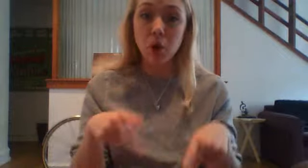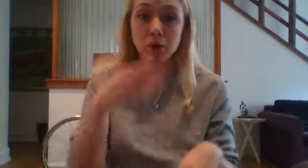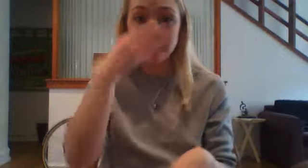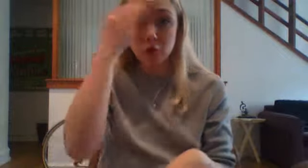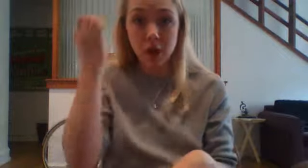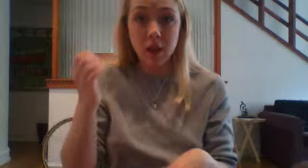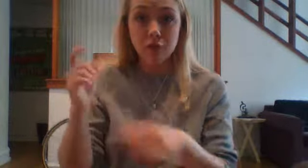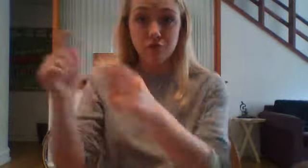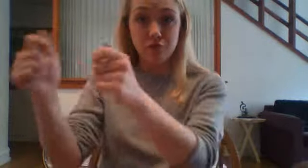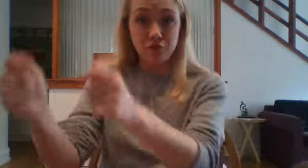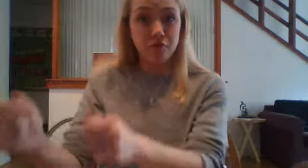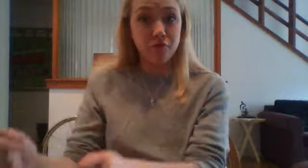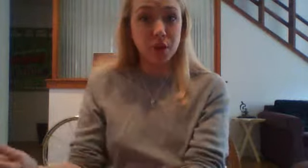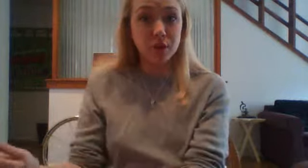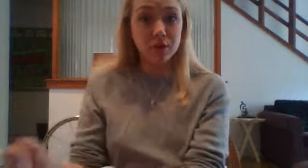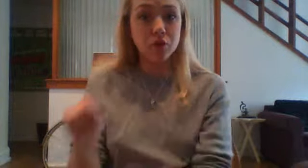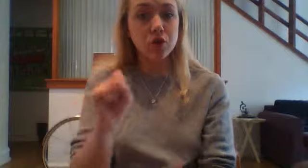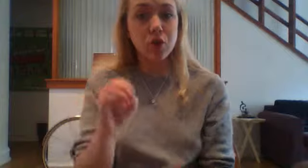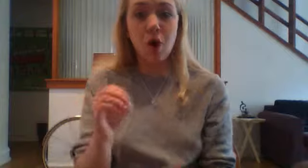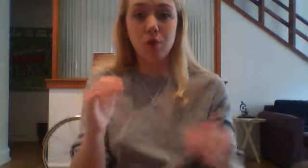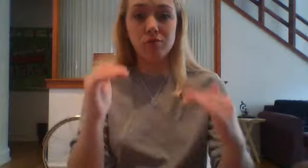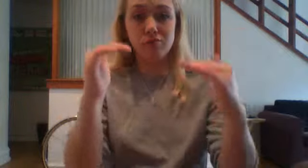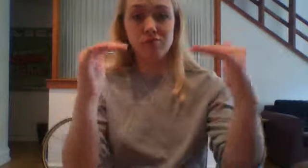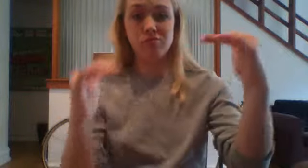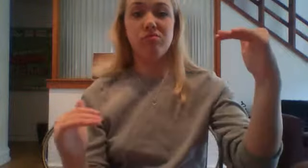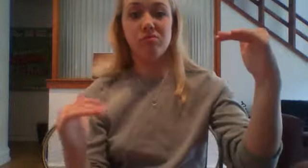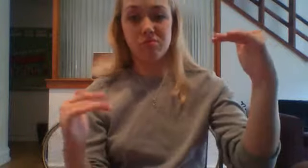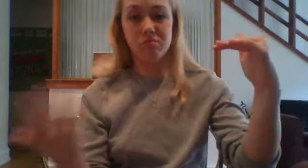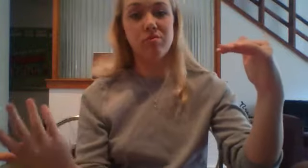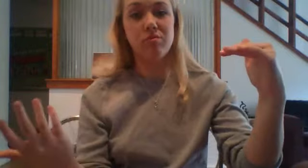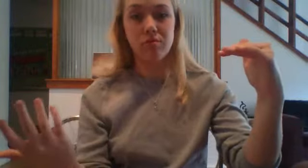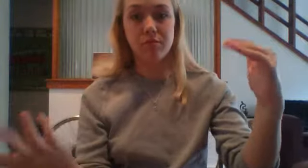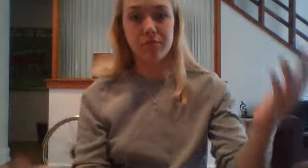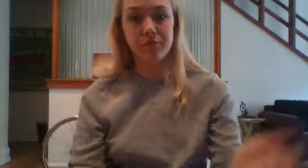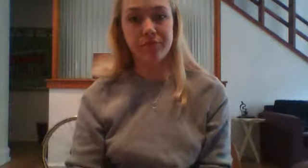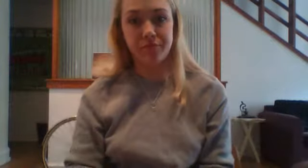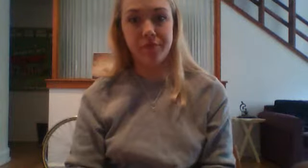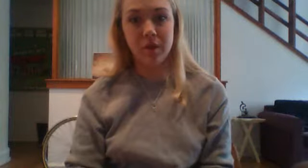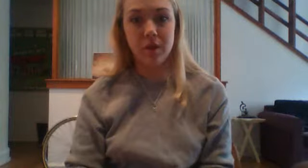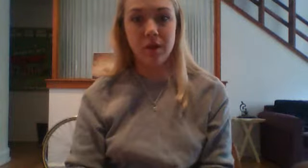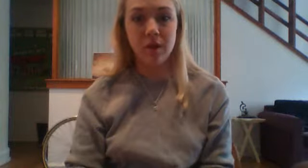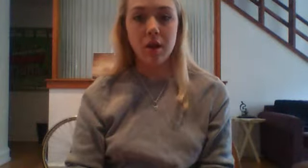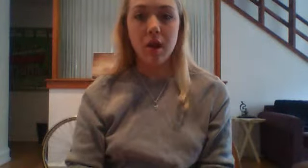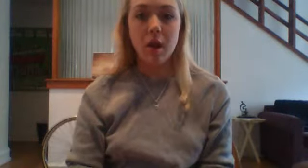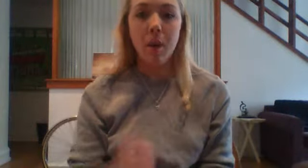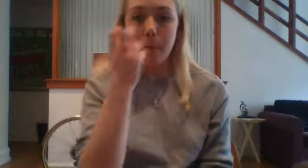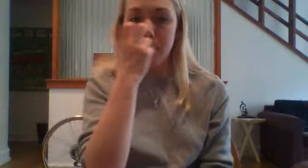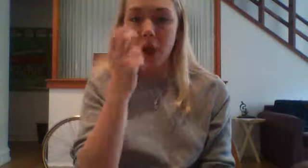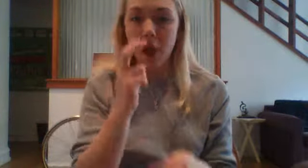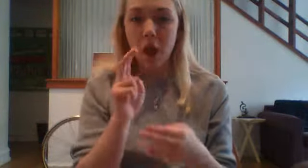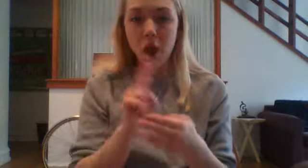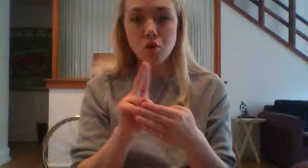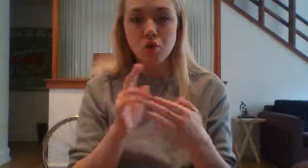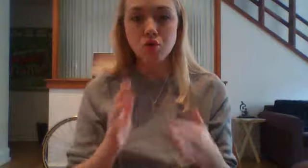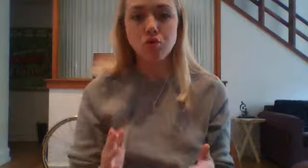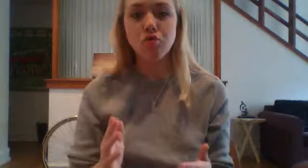And so then that data is not updated, it's not correct. And so the blind user, even if they can find that site, they're not getting